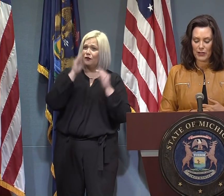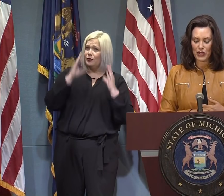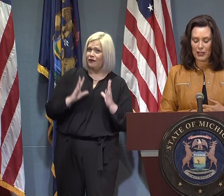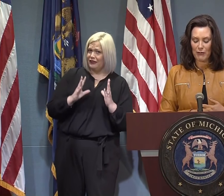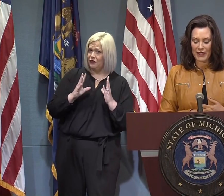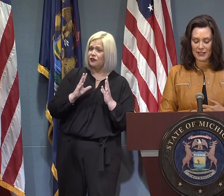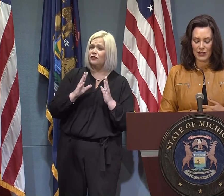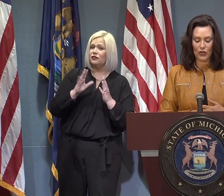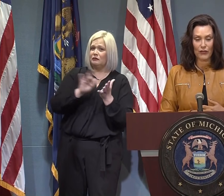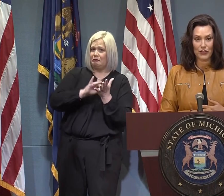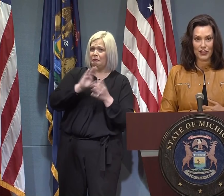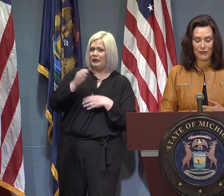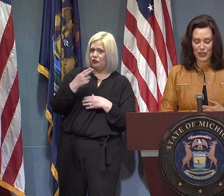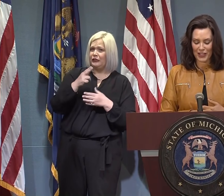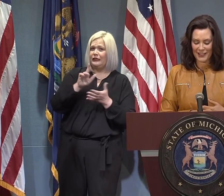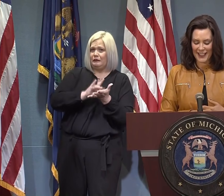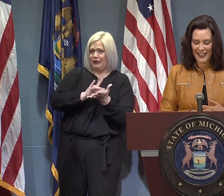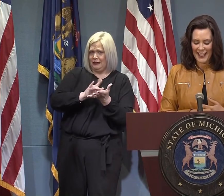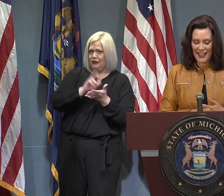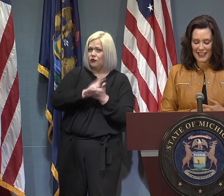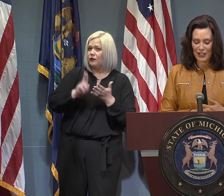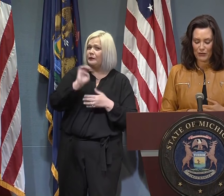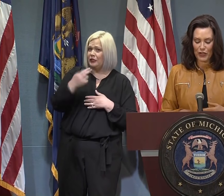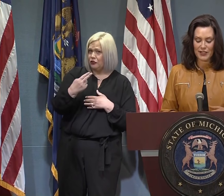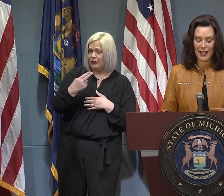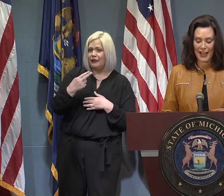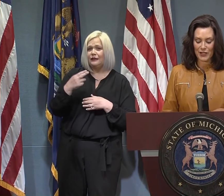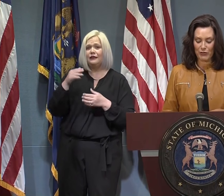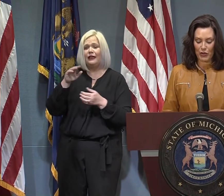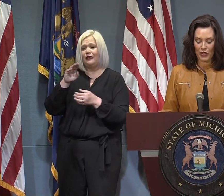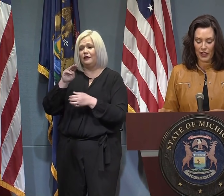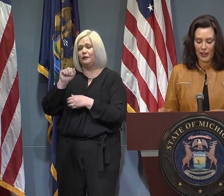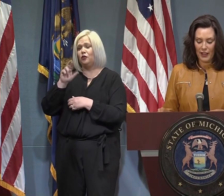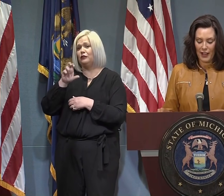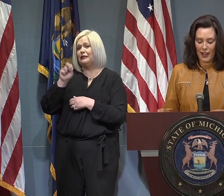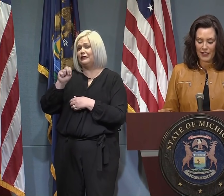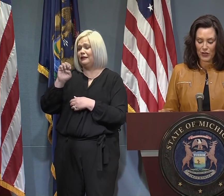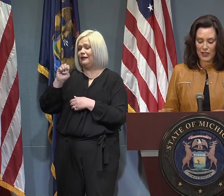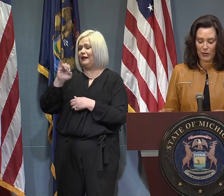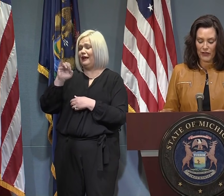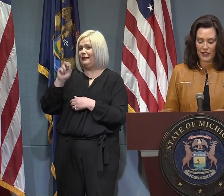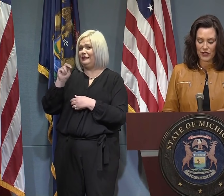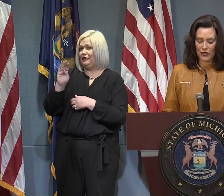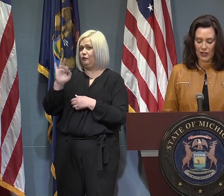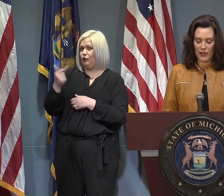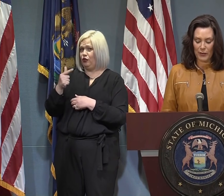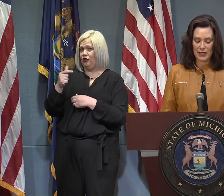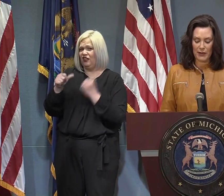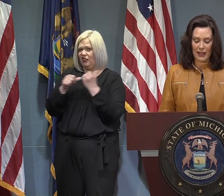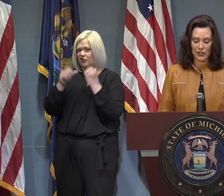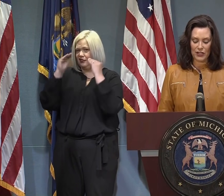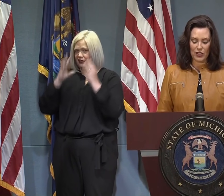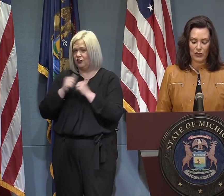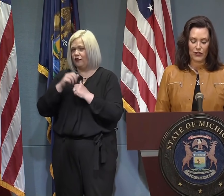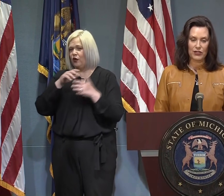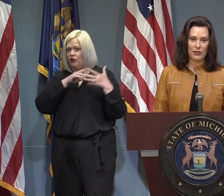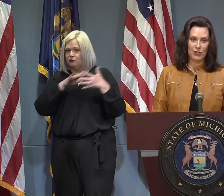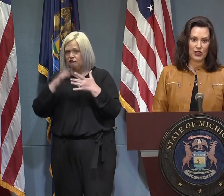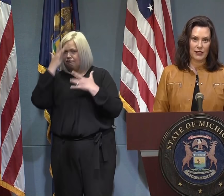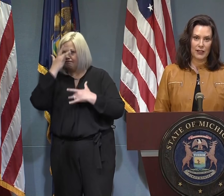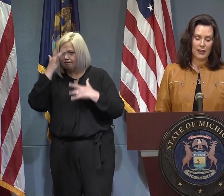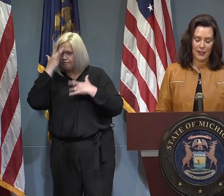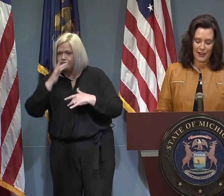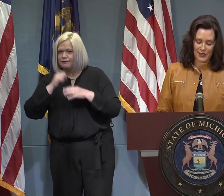professor, Michigan Medicine, University of Michigan, and Dr. Marissa Eisenberg, associate professor of epidemiology at the